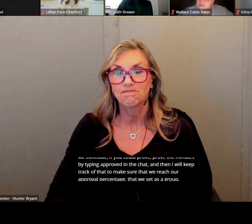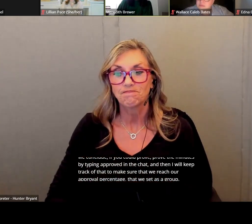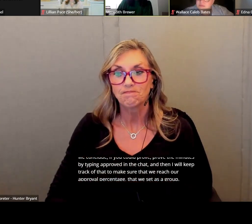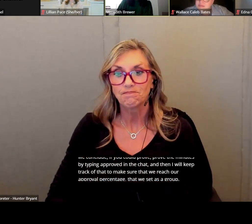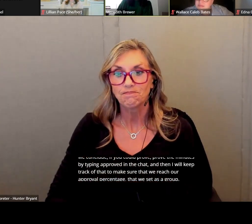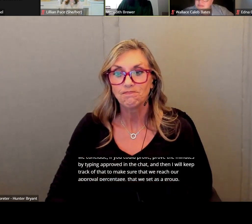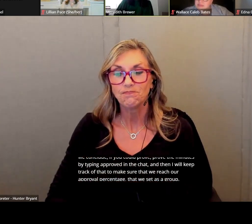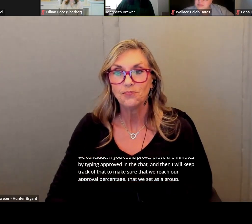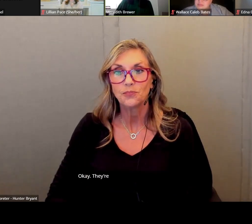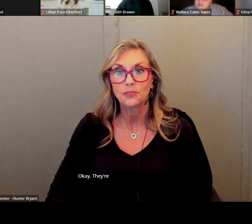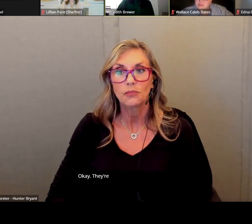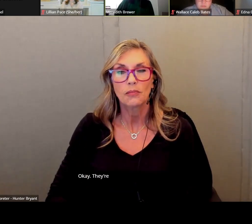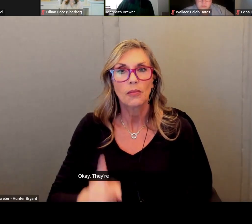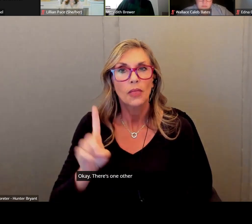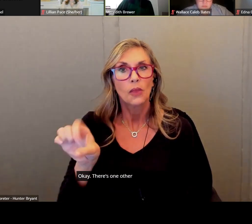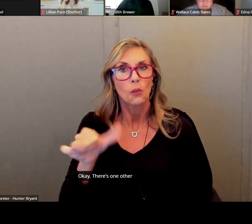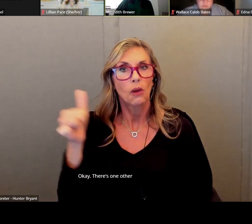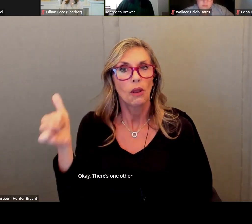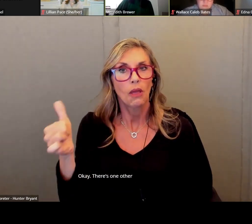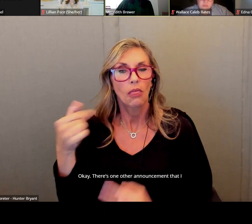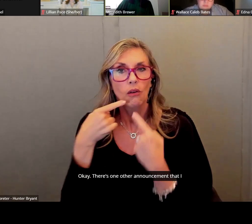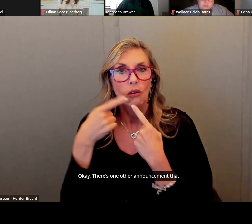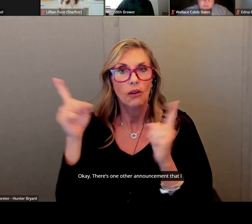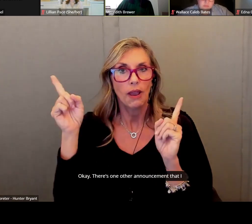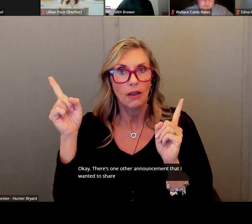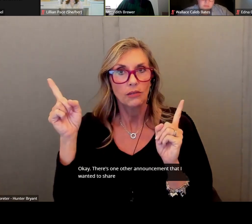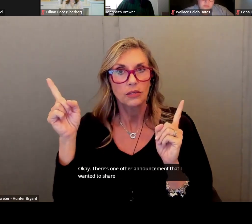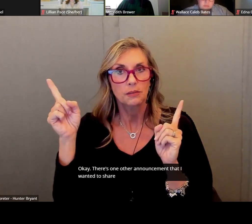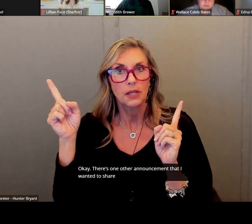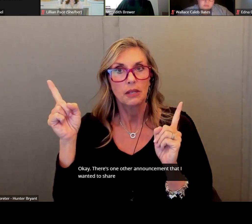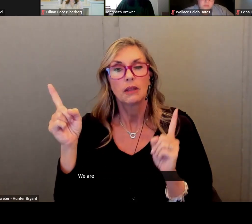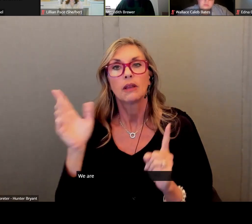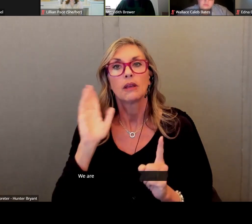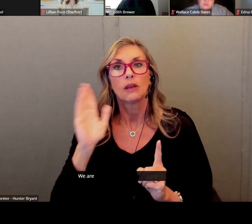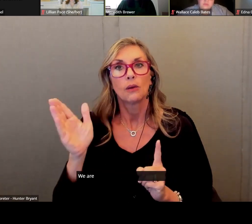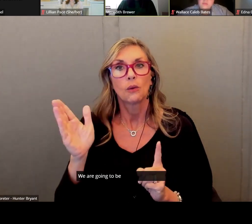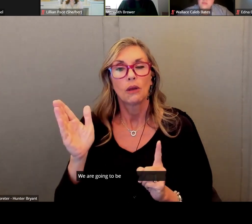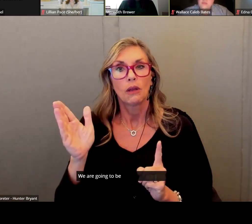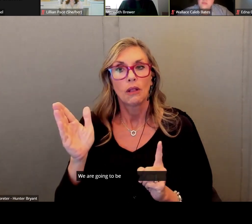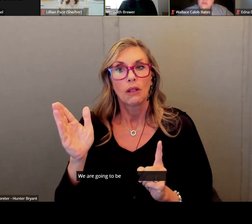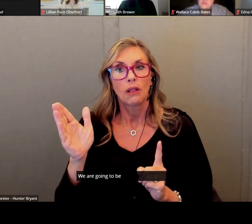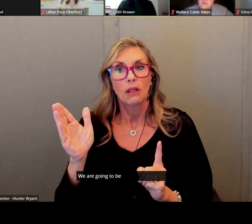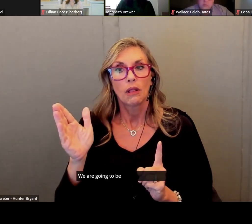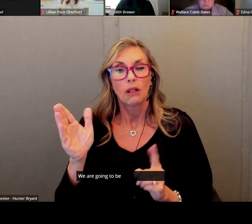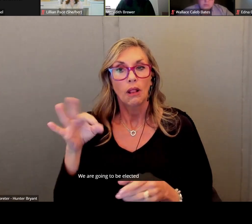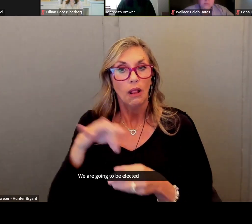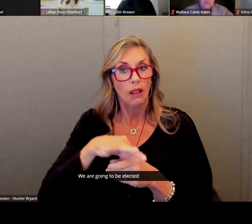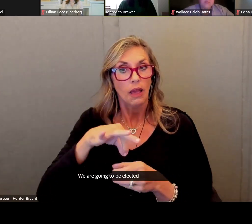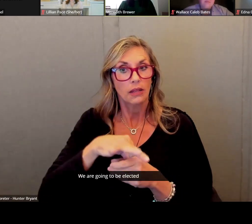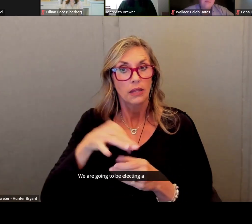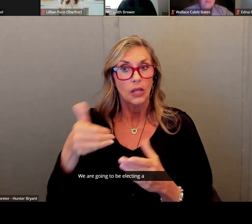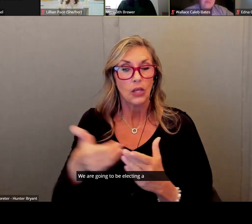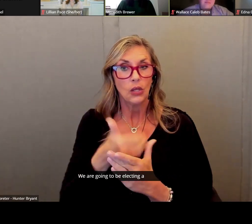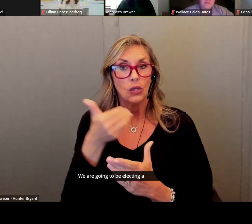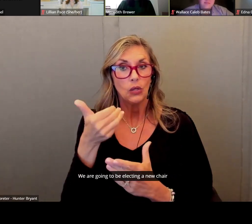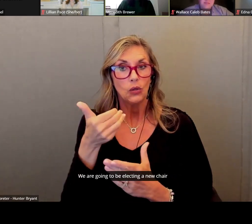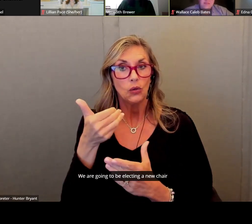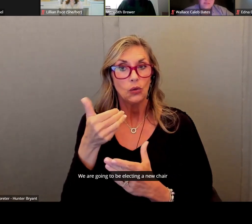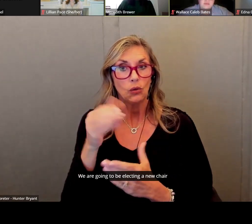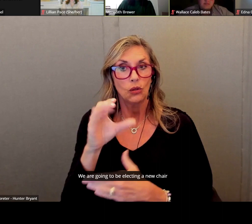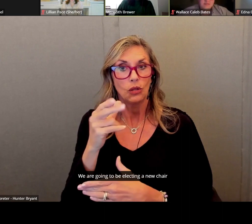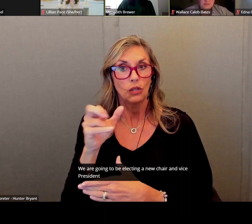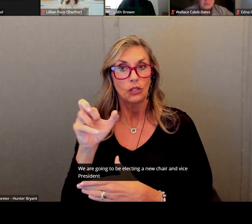Okay, there's one other announcement that I wanted to share. We are going to be electing a new chair and vice chair for the